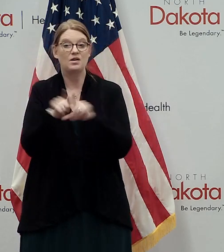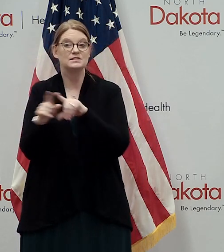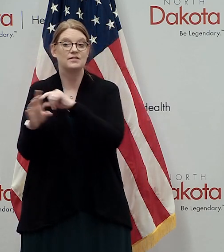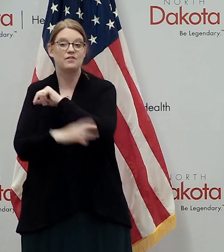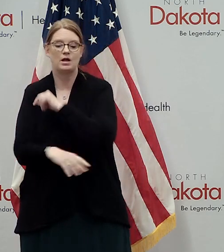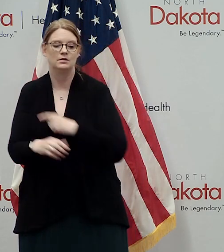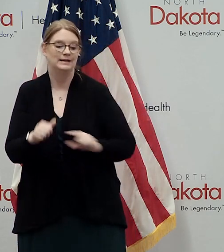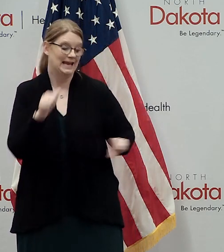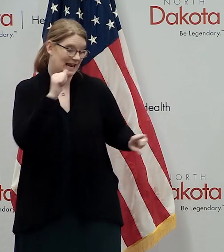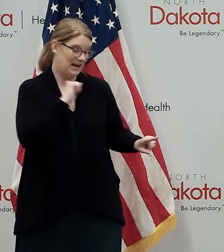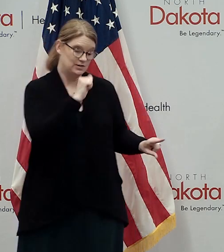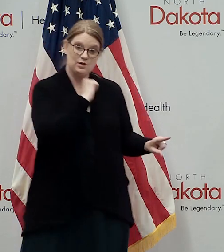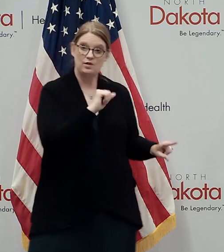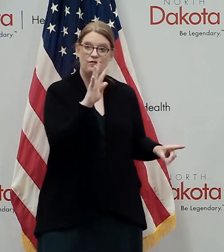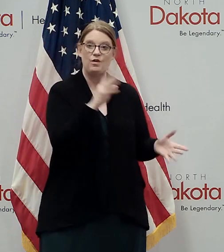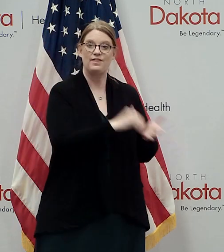reported